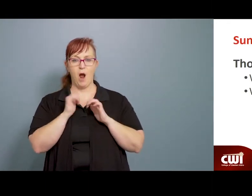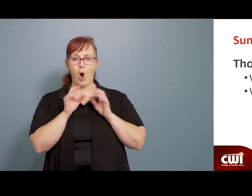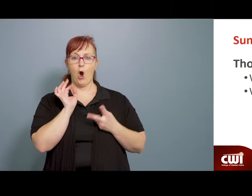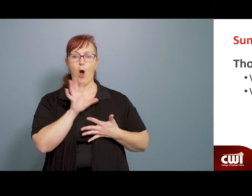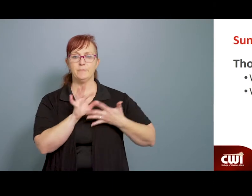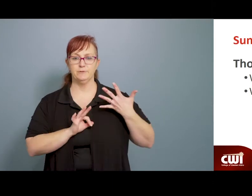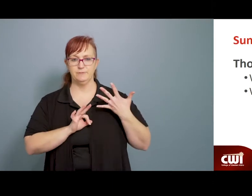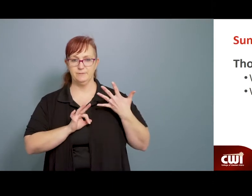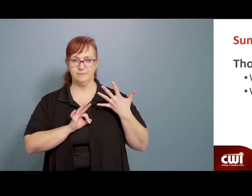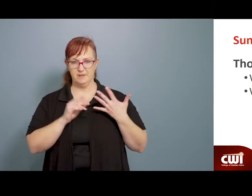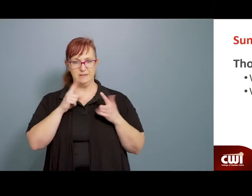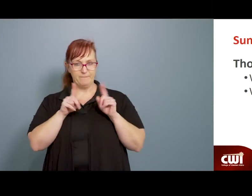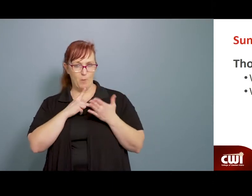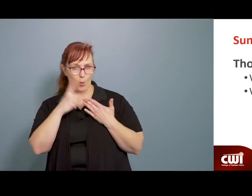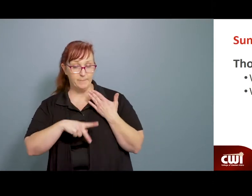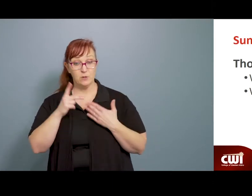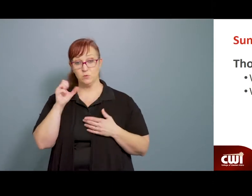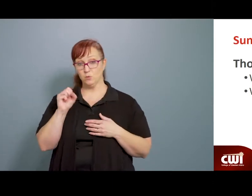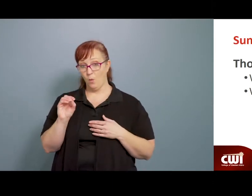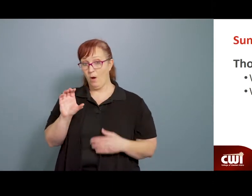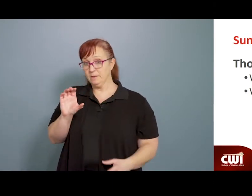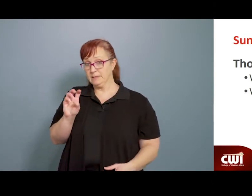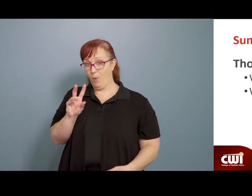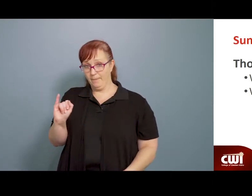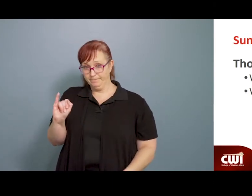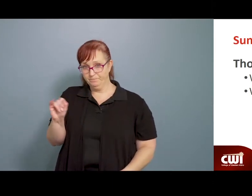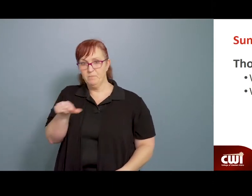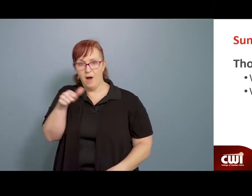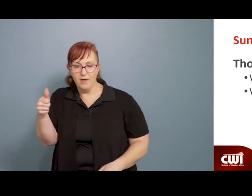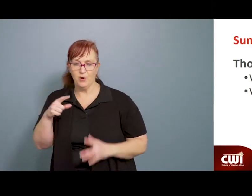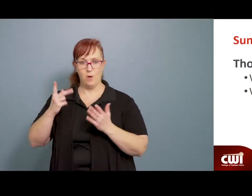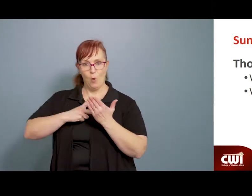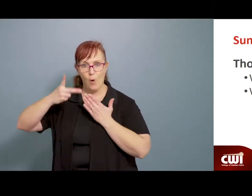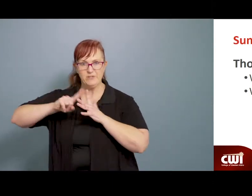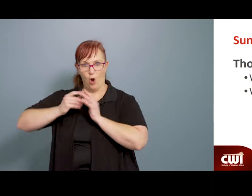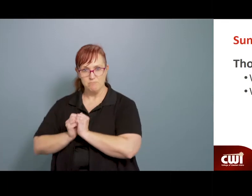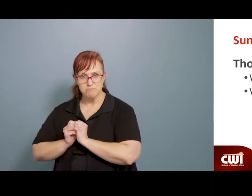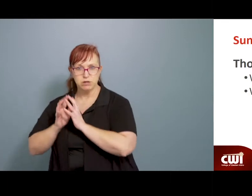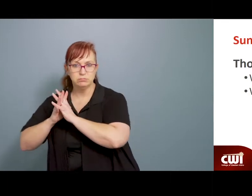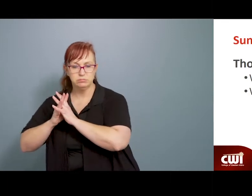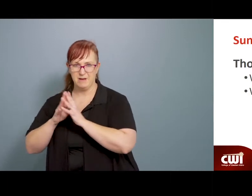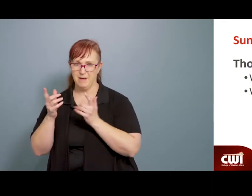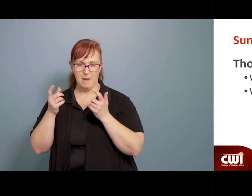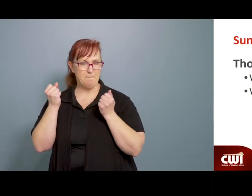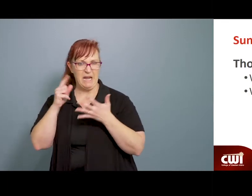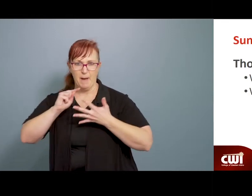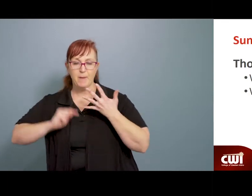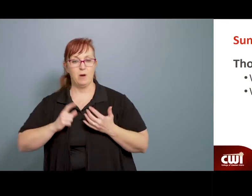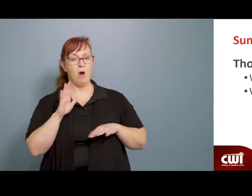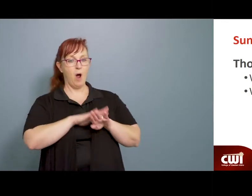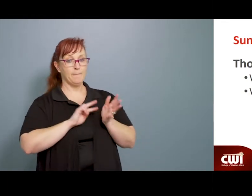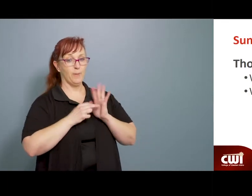And initially, CWI, because of all of the other initiatives we have going on, we purposefully chose to launch